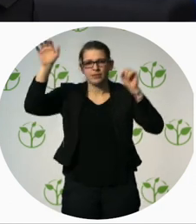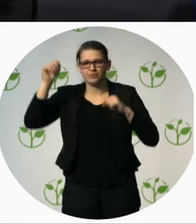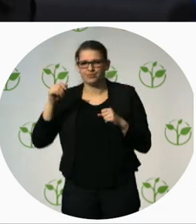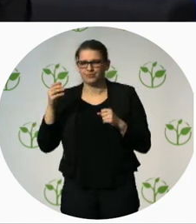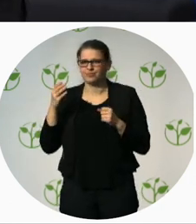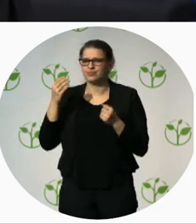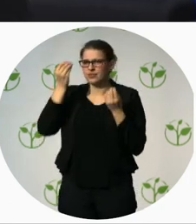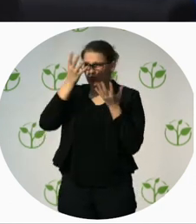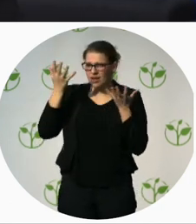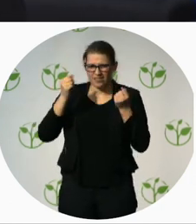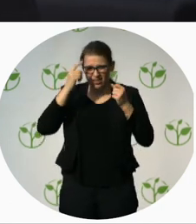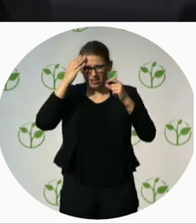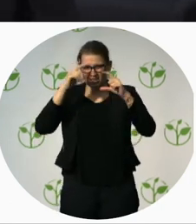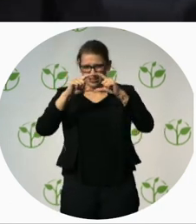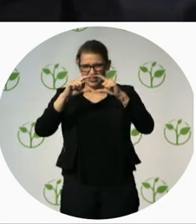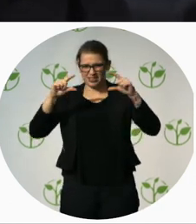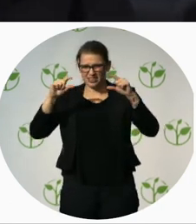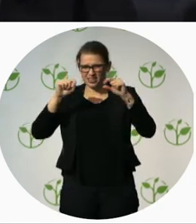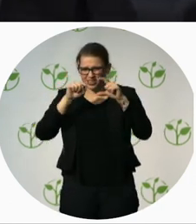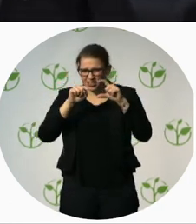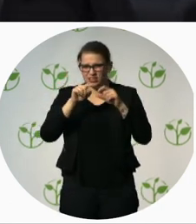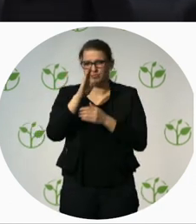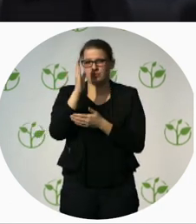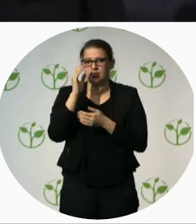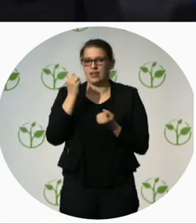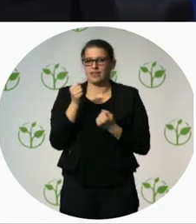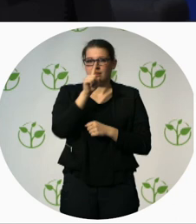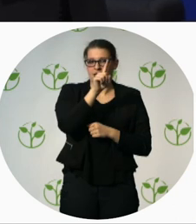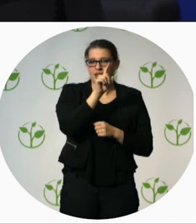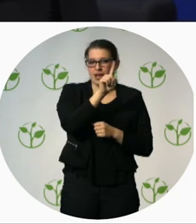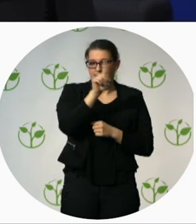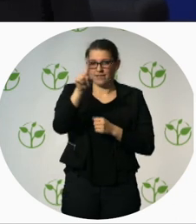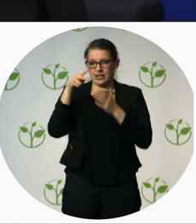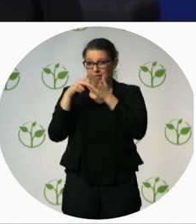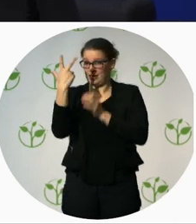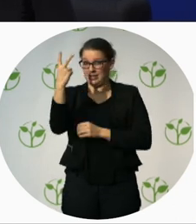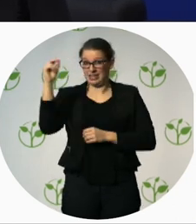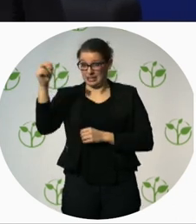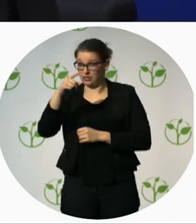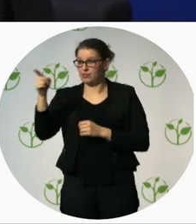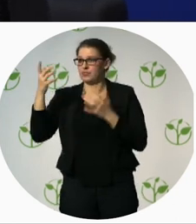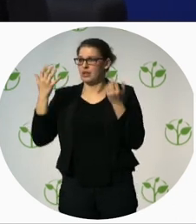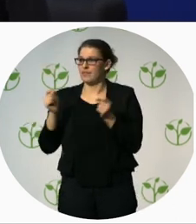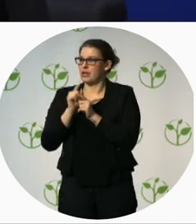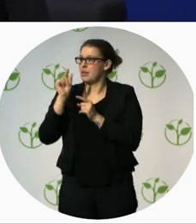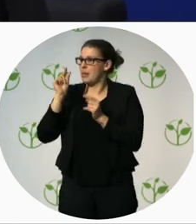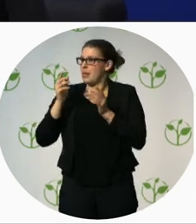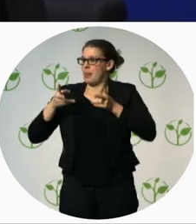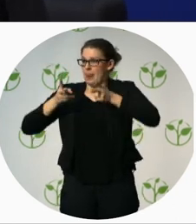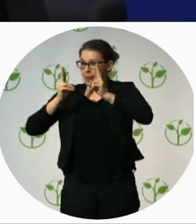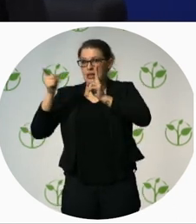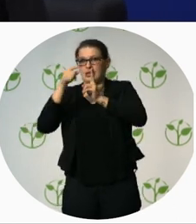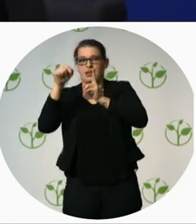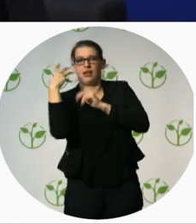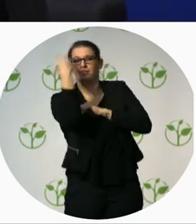open in the booths from 11:30. So make sure you do that. We will be having a view of the rotunda for a very